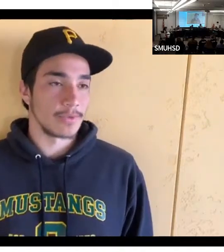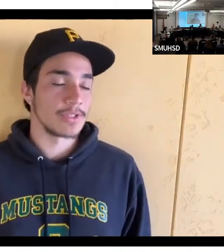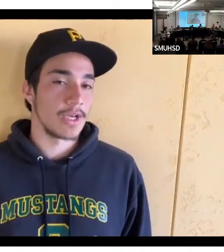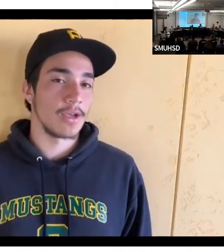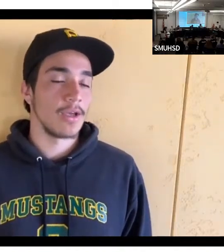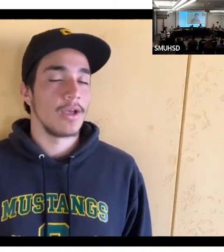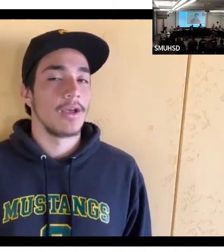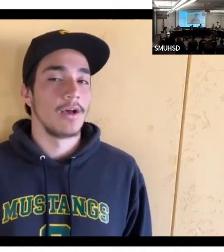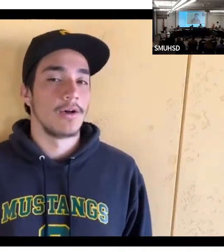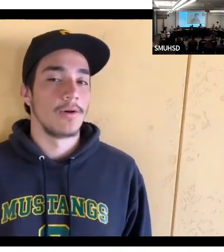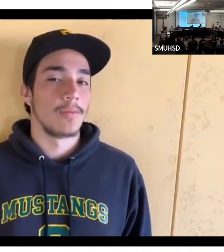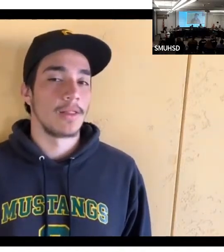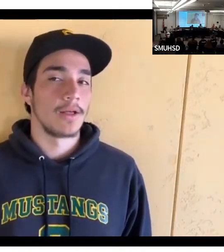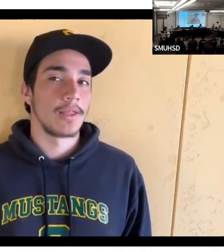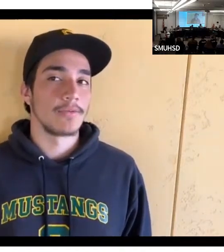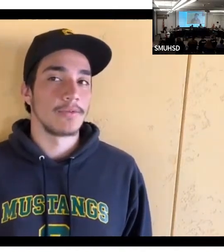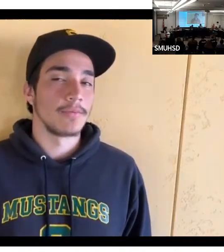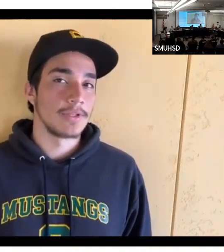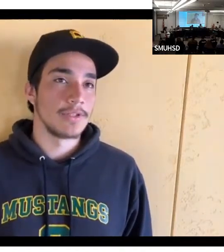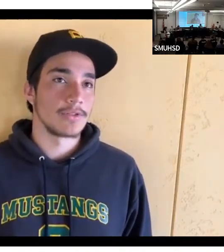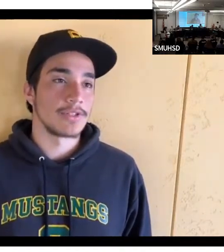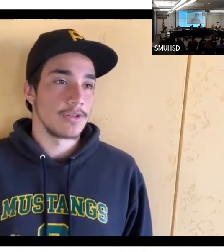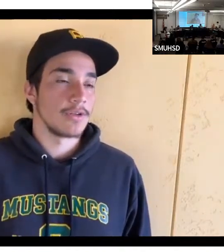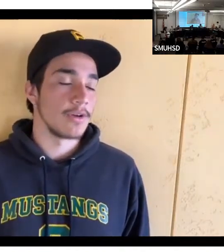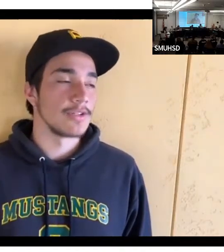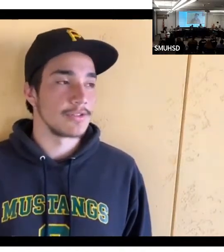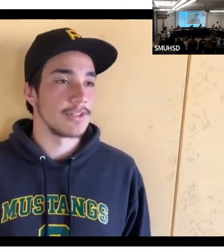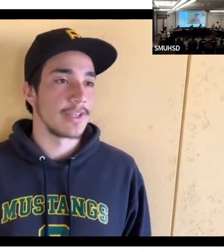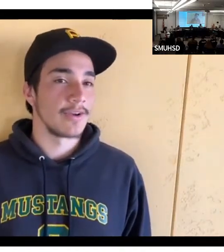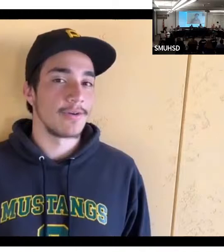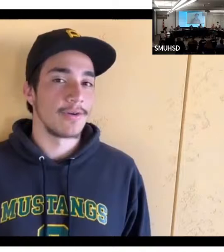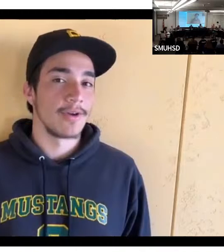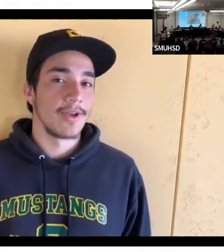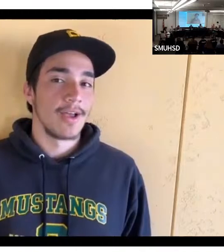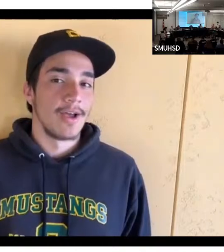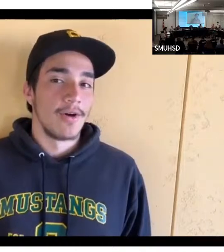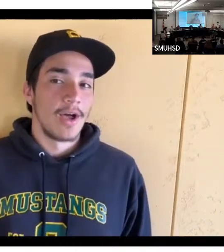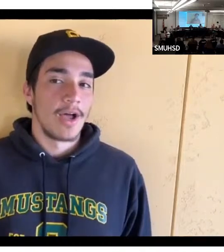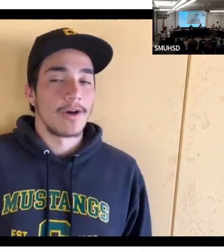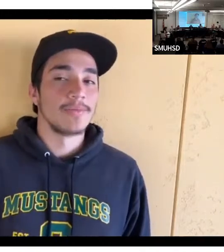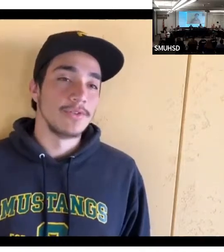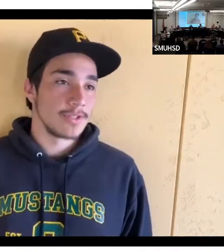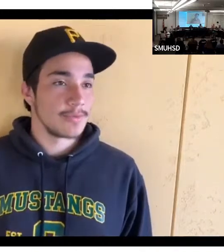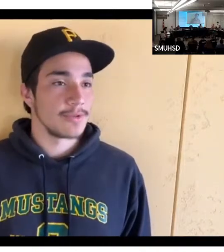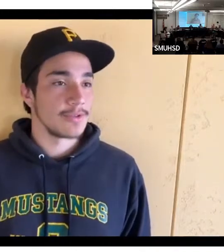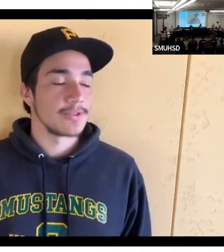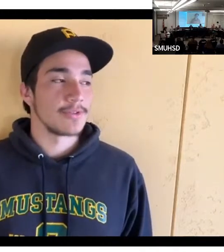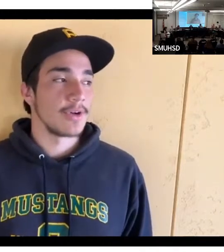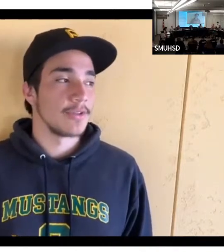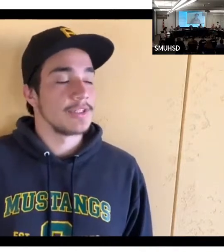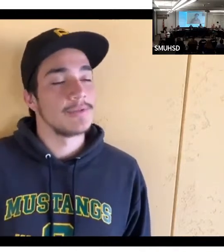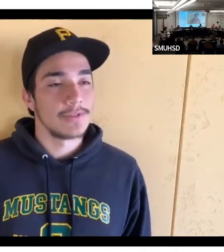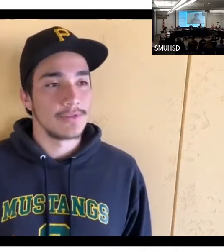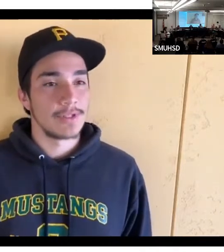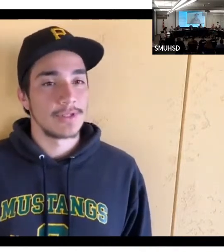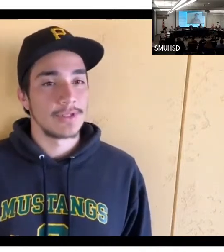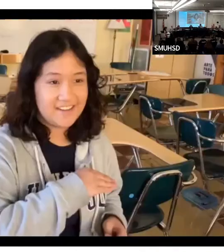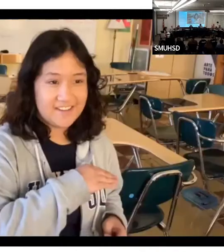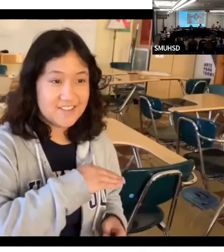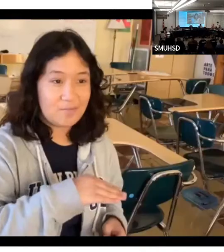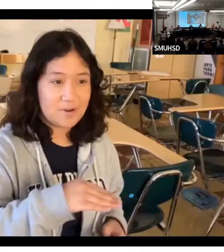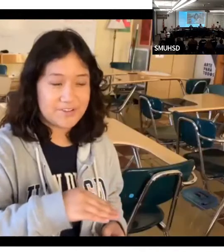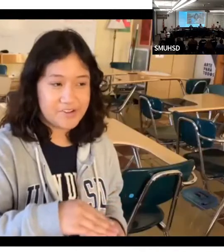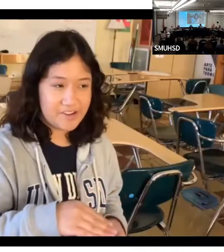a big sports guy. I like when my teachers are interested in like how I'm doing in sports or how the team's